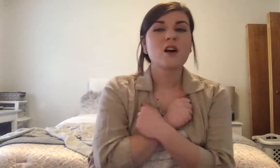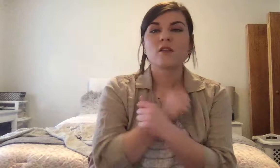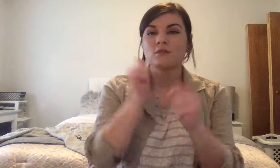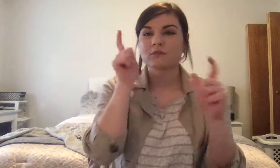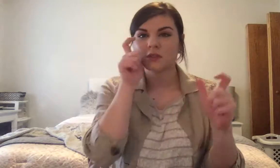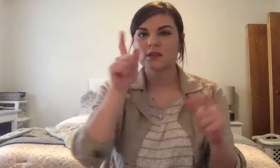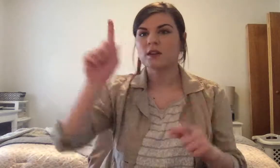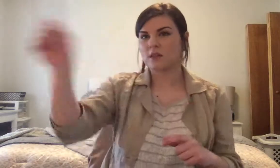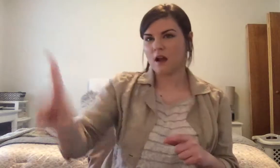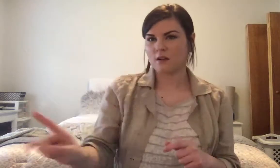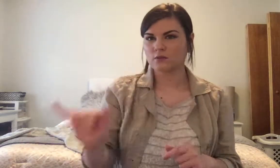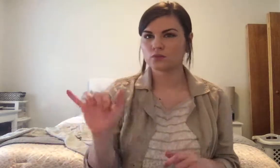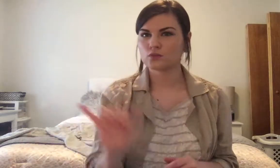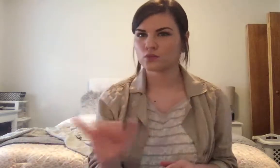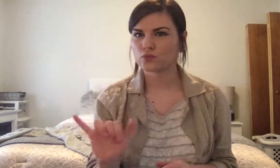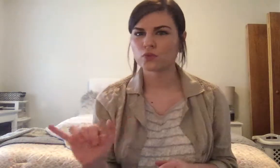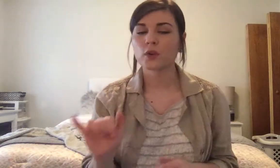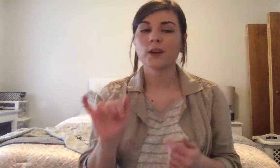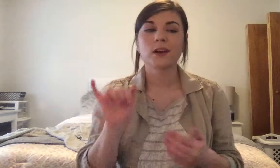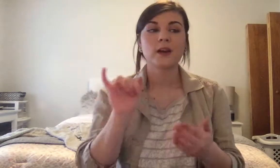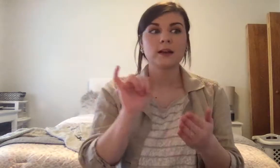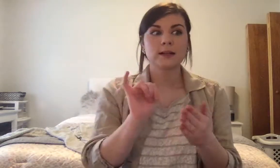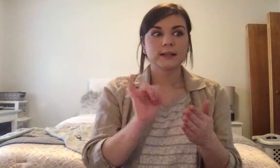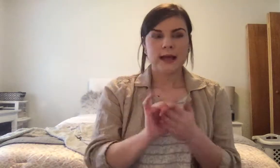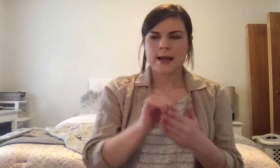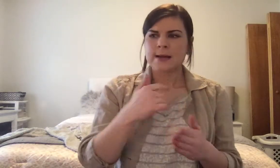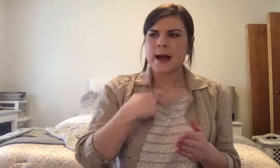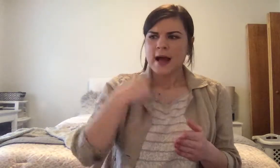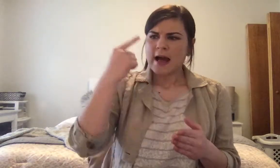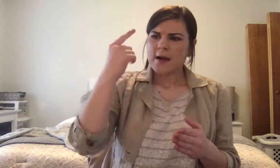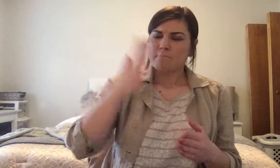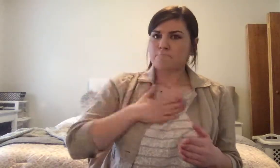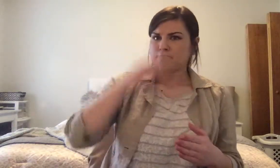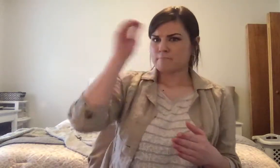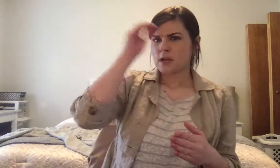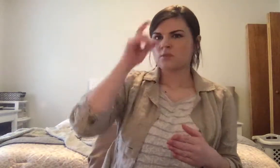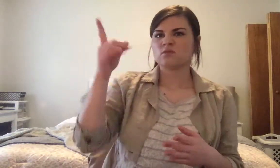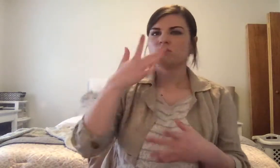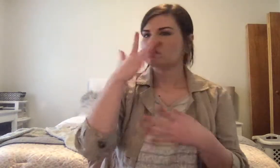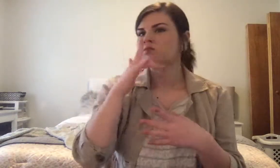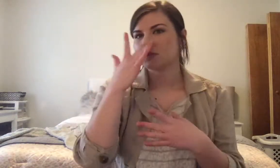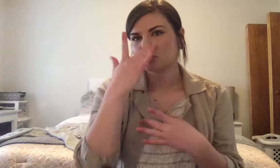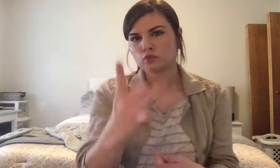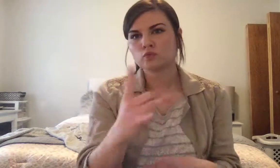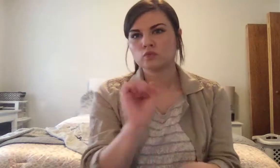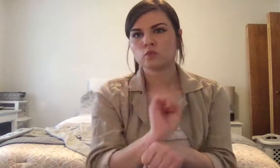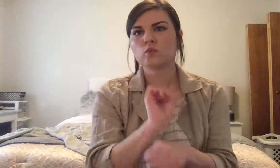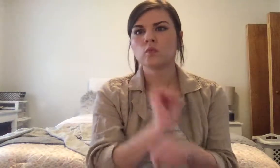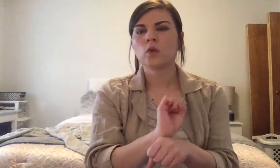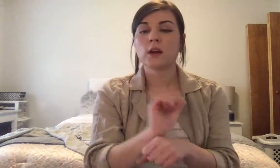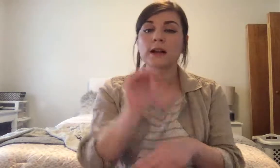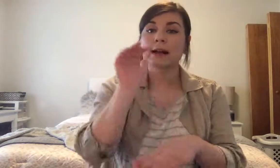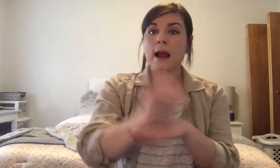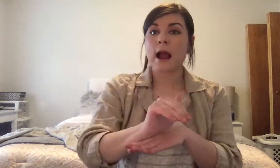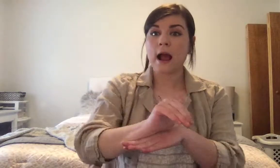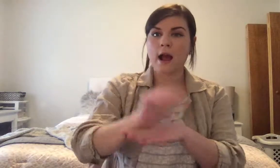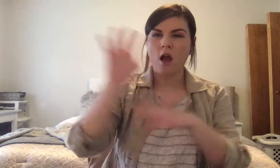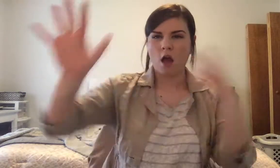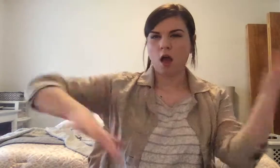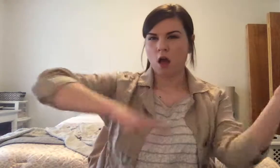and that's probably some of the most interesting work that he ever did. He would go out at night when the storms were rolling into Orlando. That's